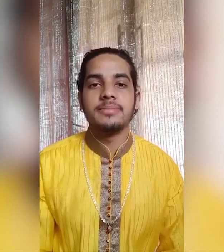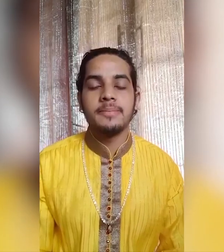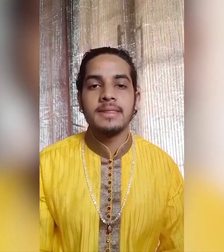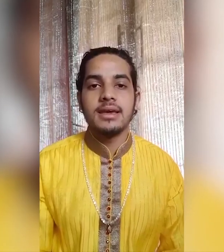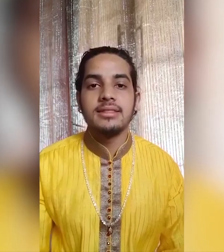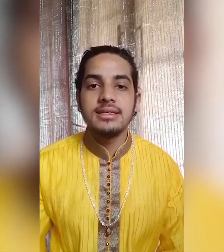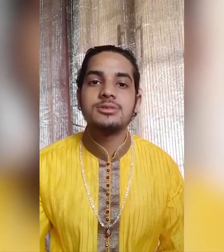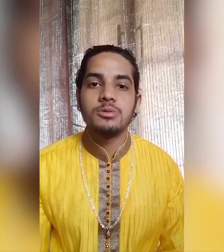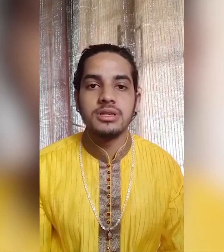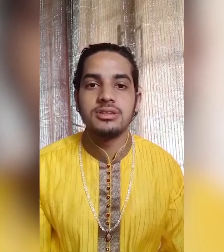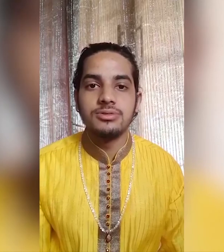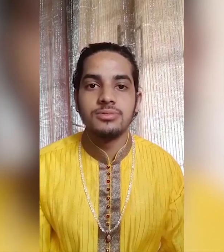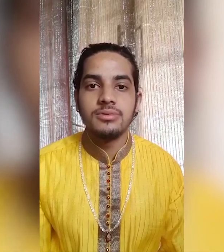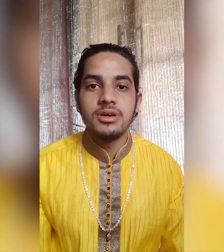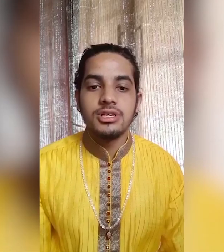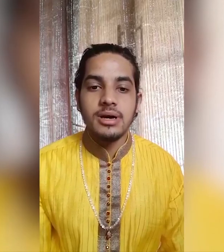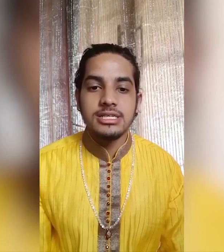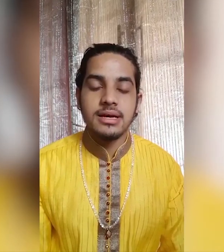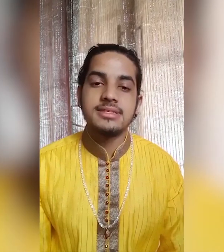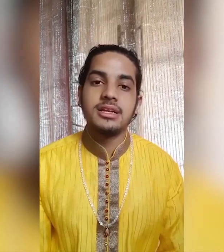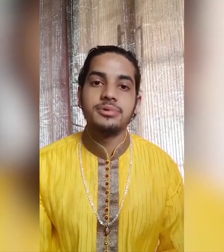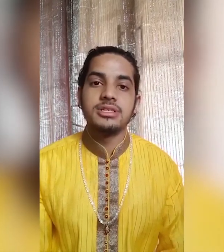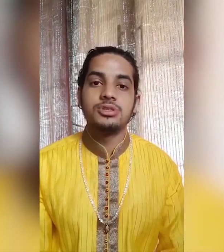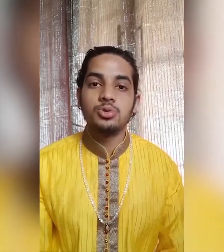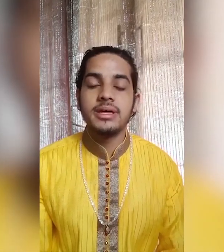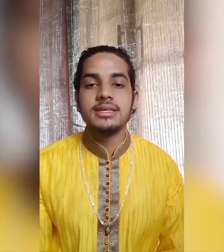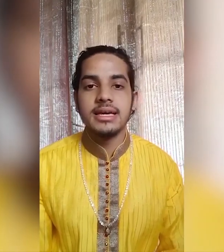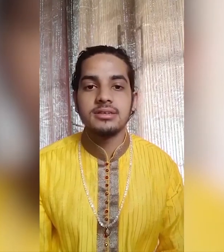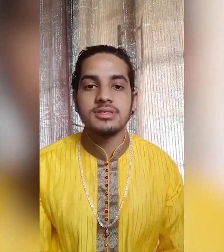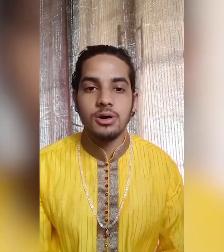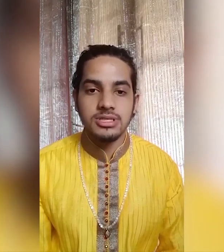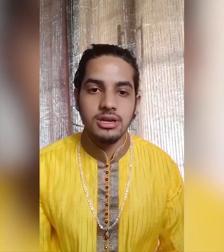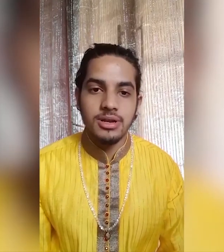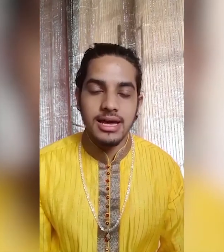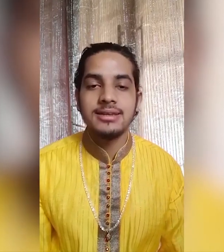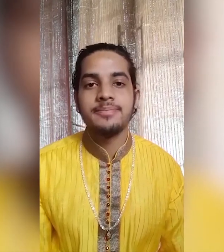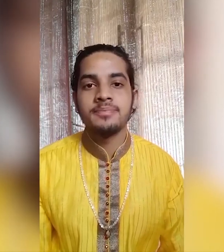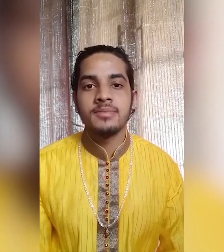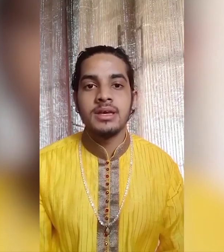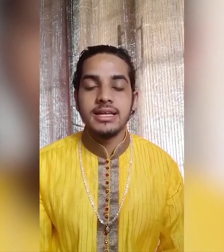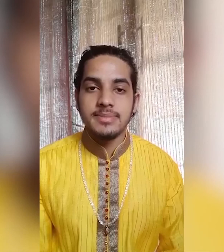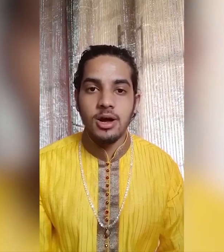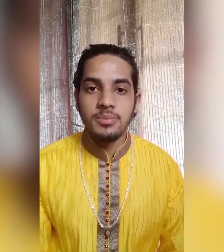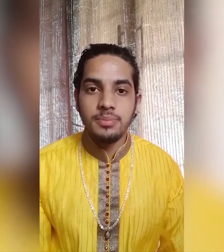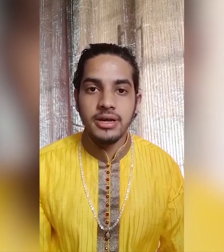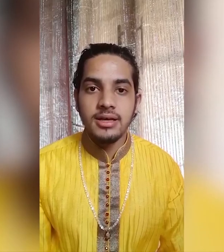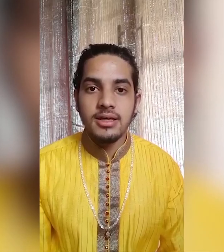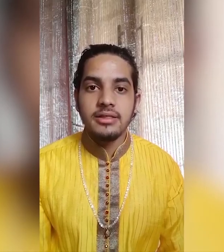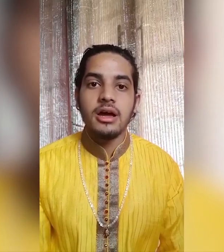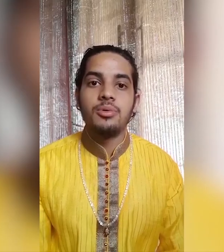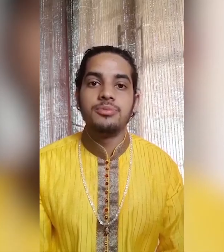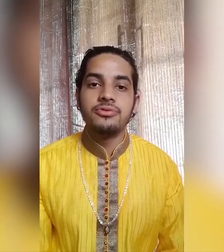Yuge. And this is what we need to do. So as we have celebrated so many years of scouting in our land, it is my humble